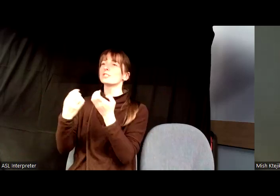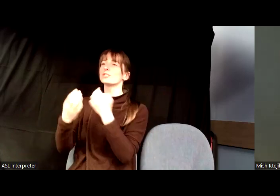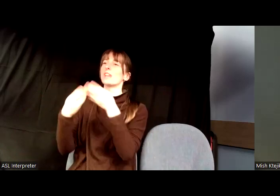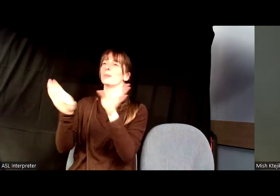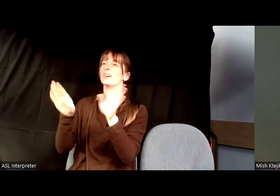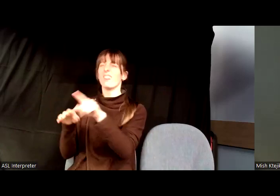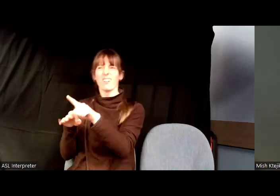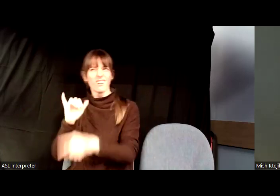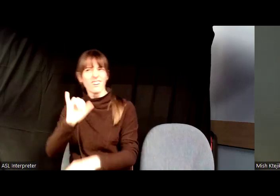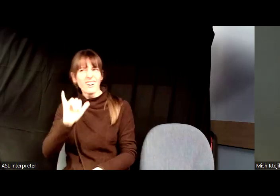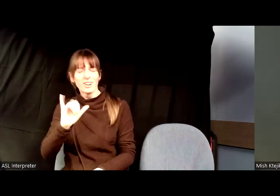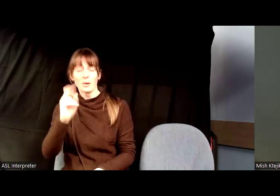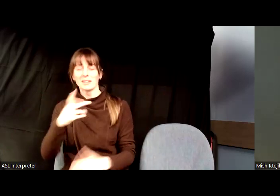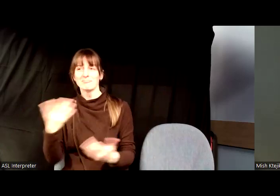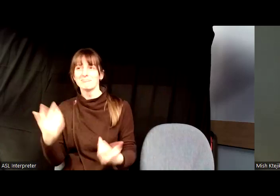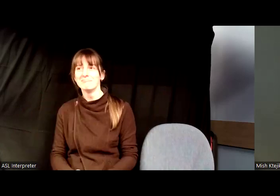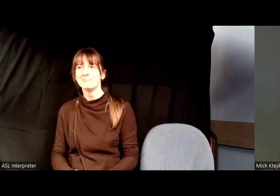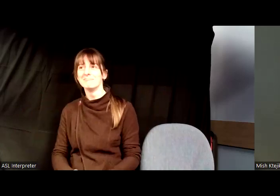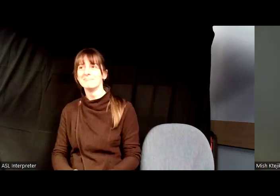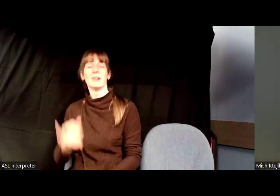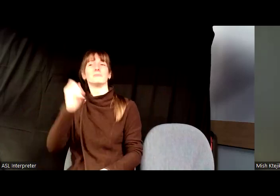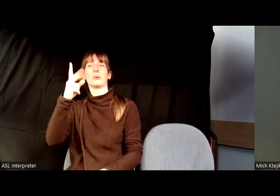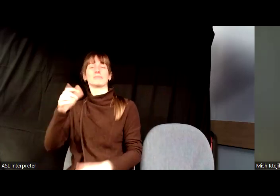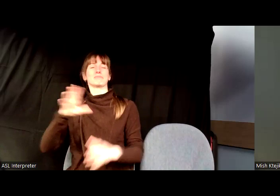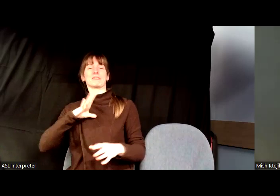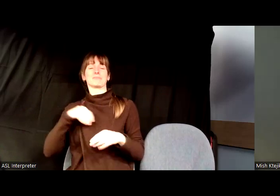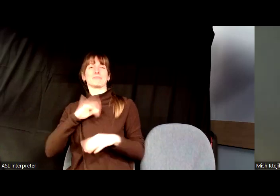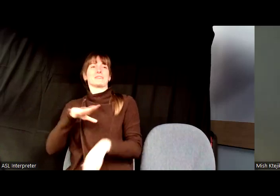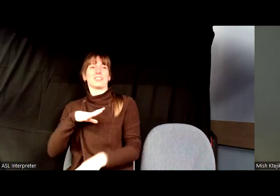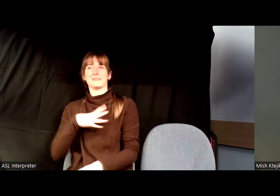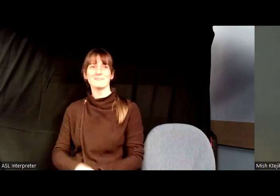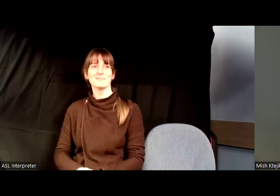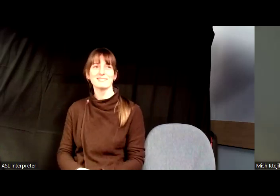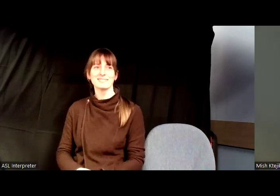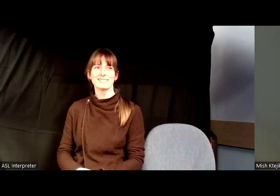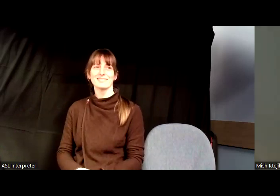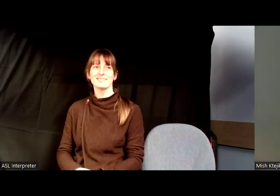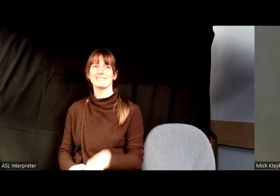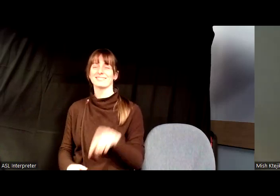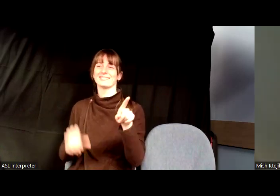Eric, I thought we were already on general. Oh, we were, okay. That's great, But we jump back. as you were.